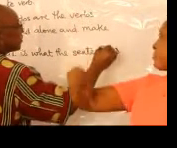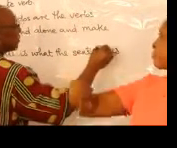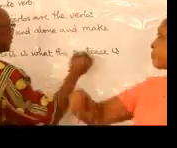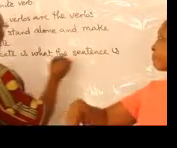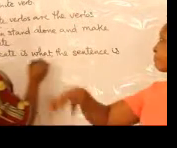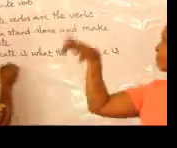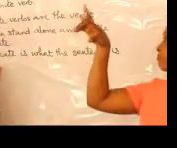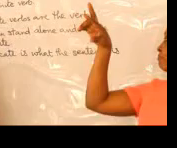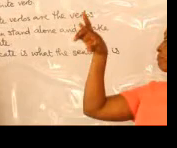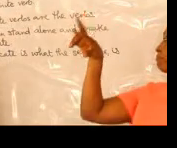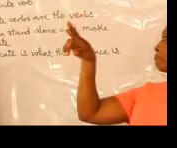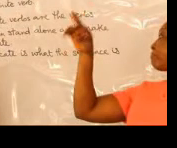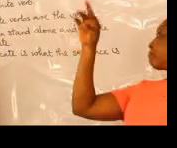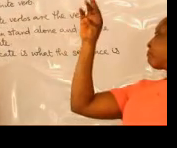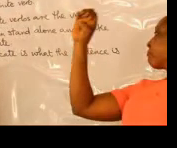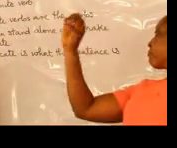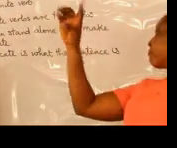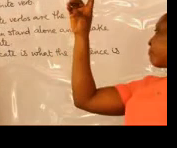is talking